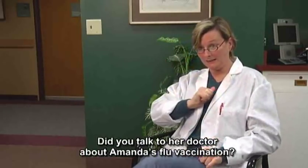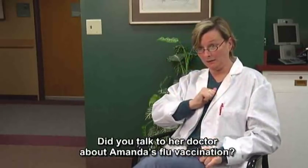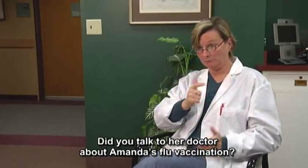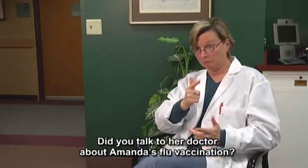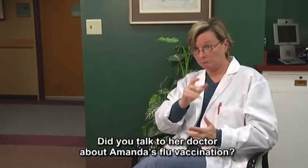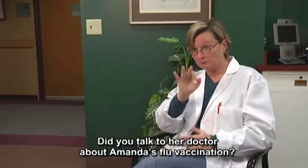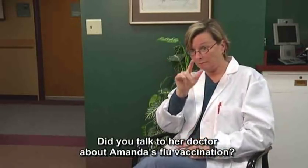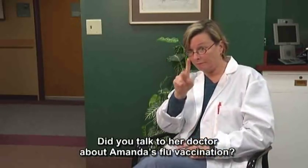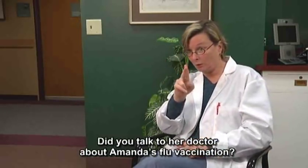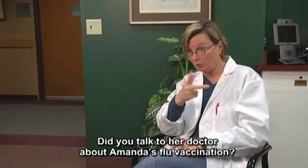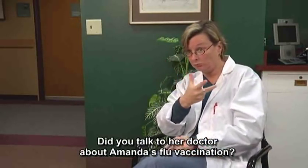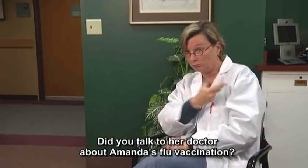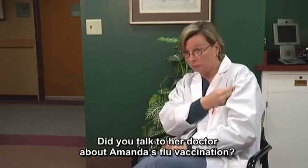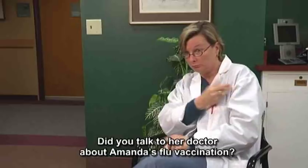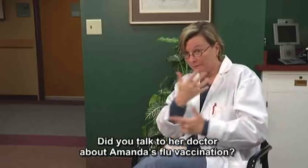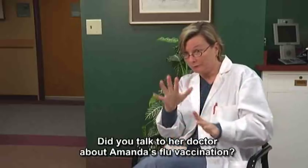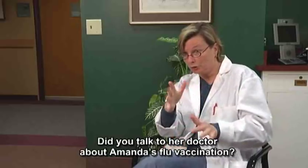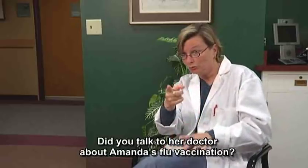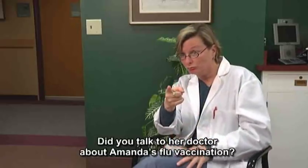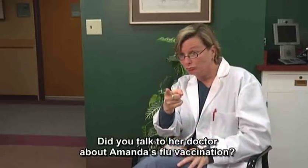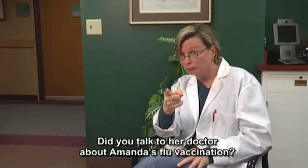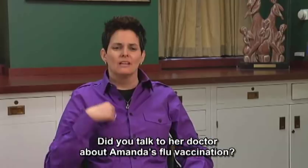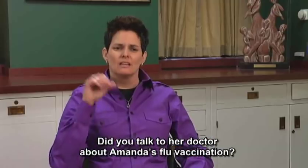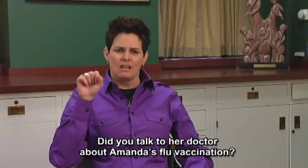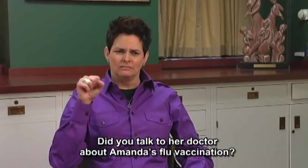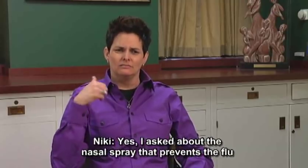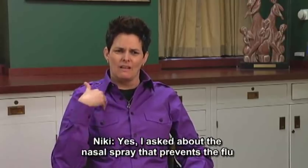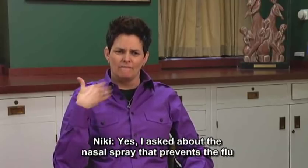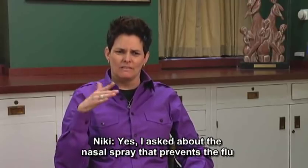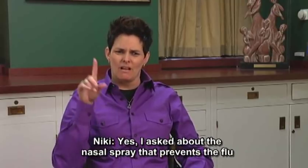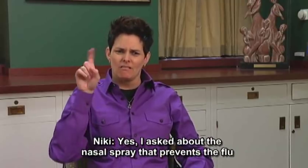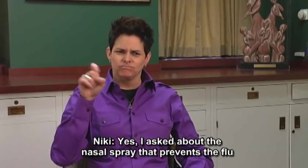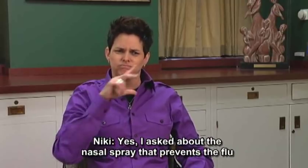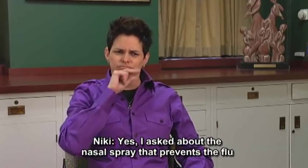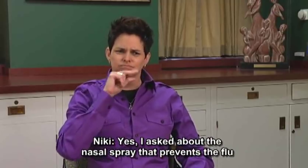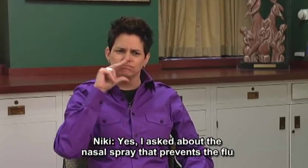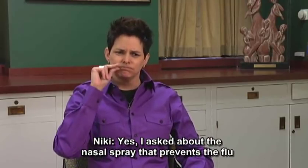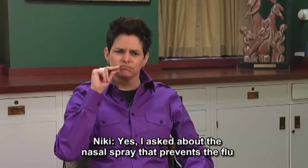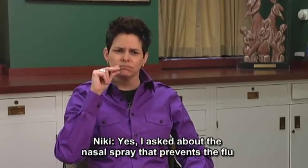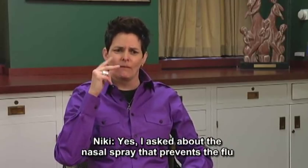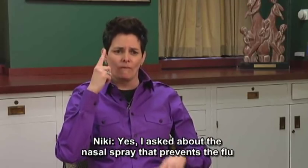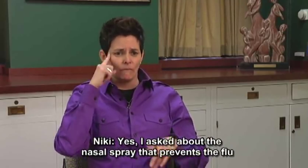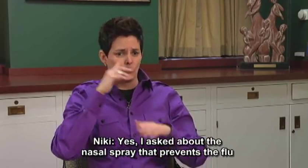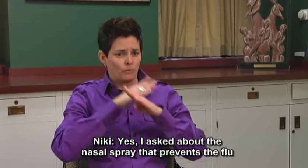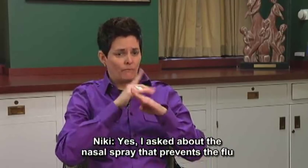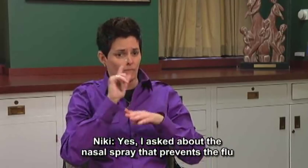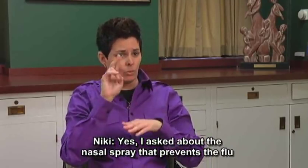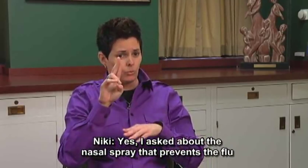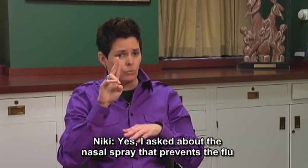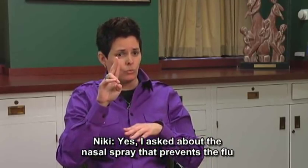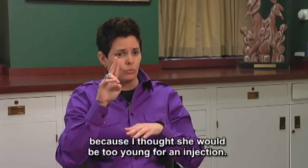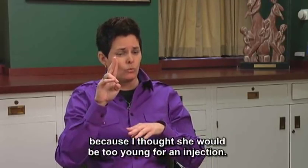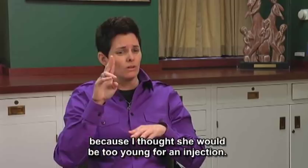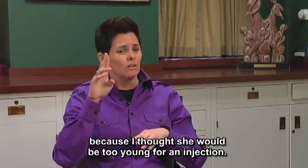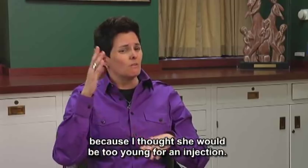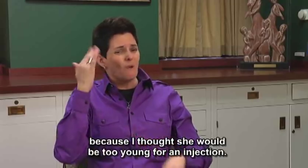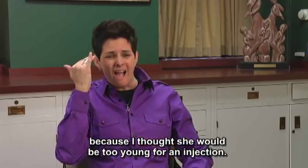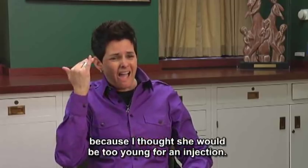amanda's flu vaccination yes i asked about the nasal spray that prevents the flu because i thought she'd be too young